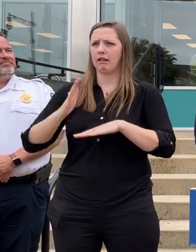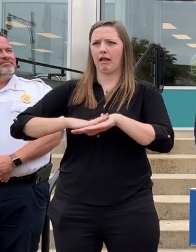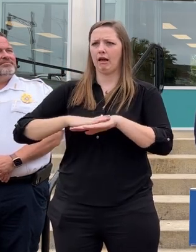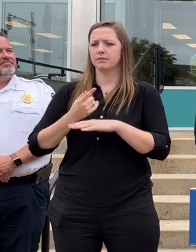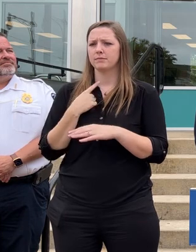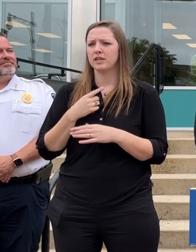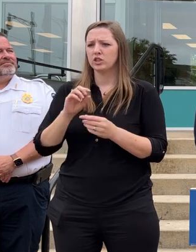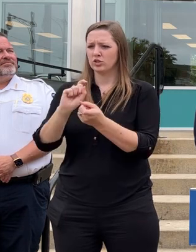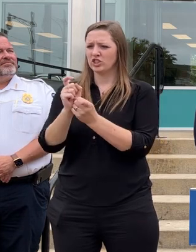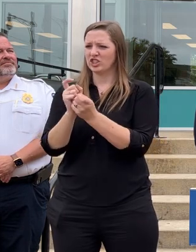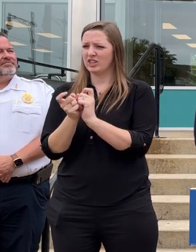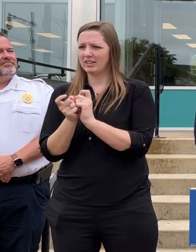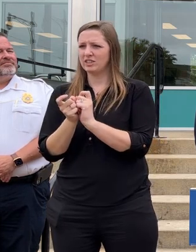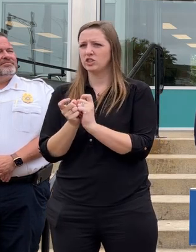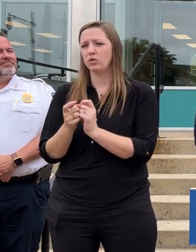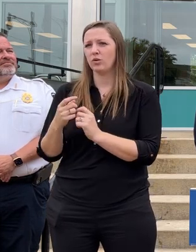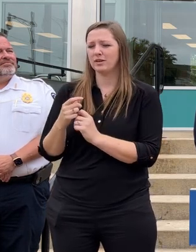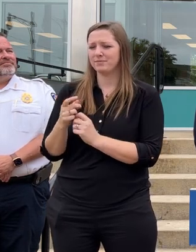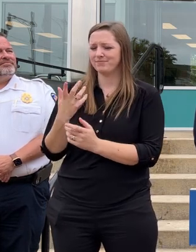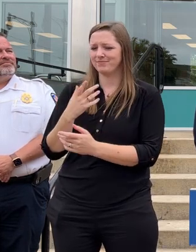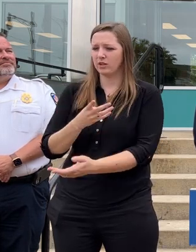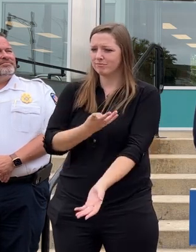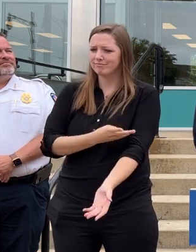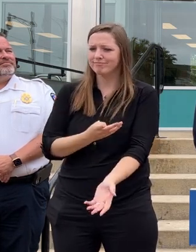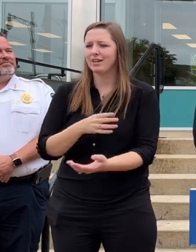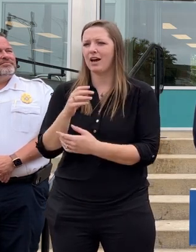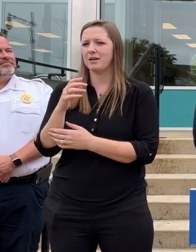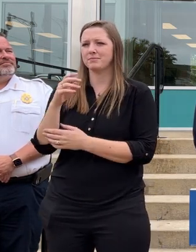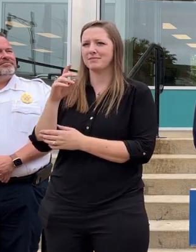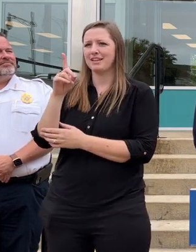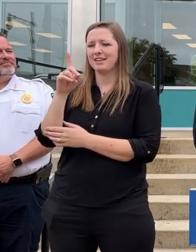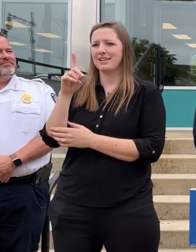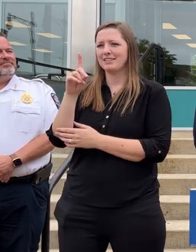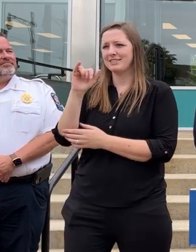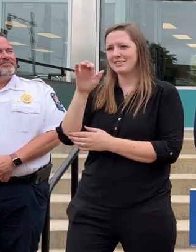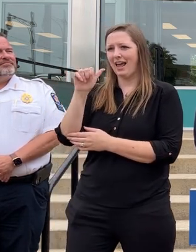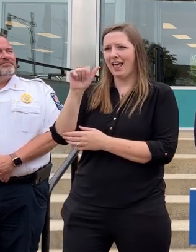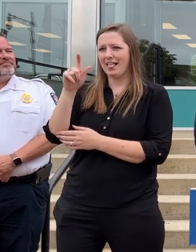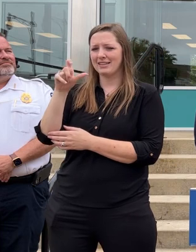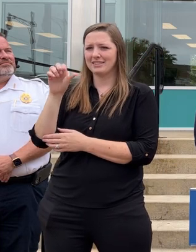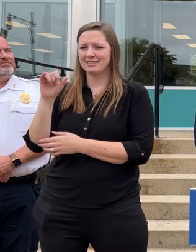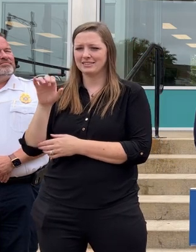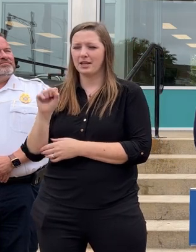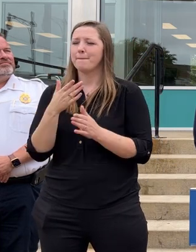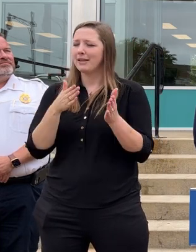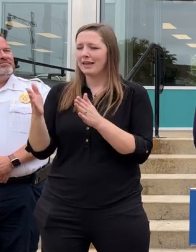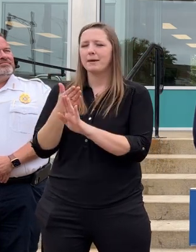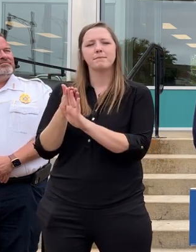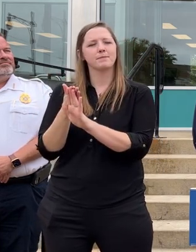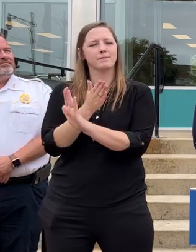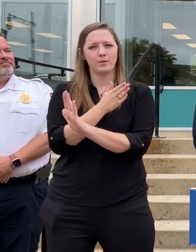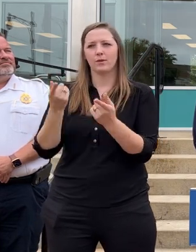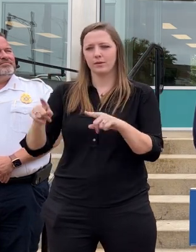a dialysis or other treatment schedule? So these are things you should plan ahead for when that time happens. So start with your